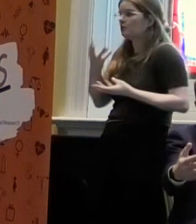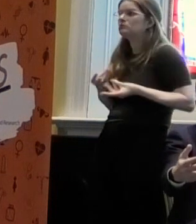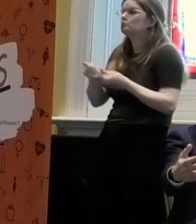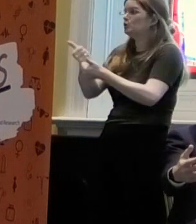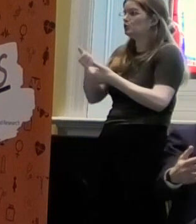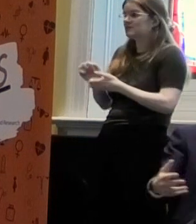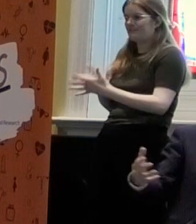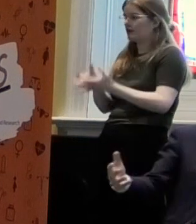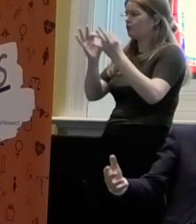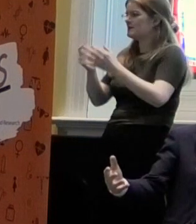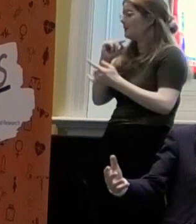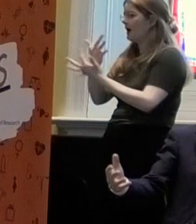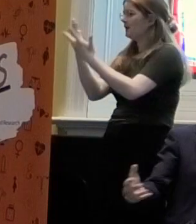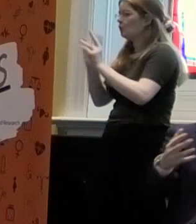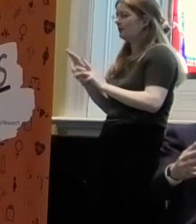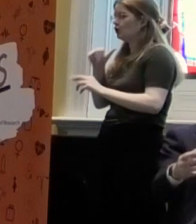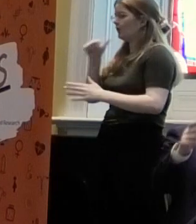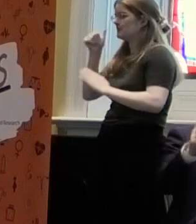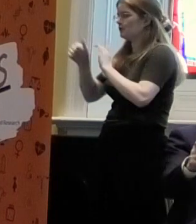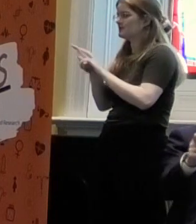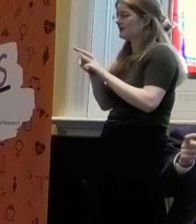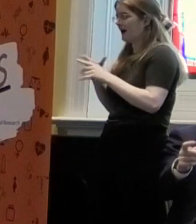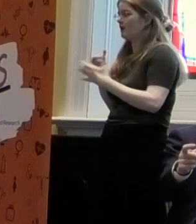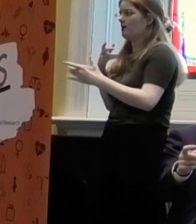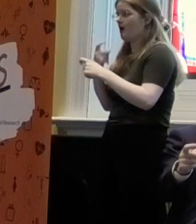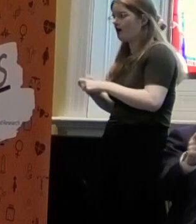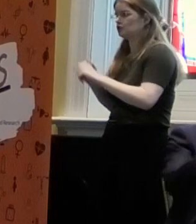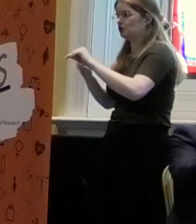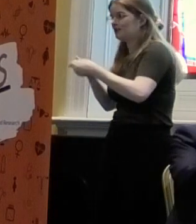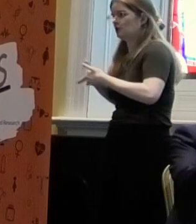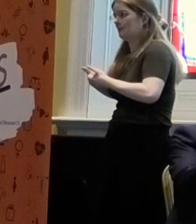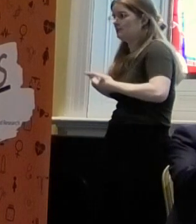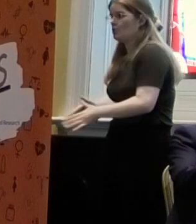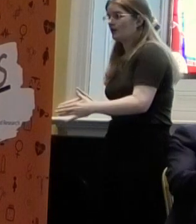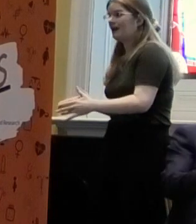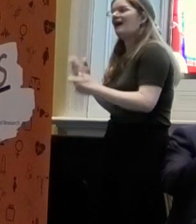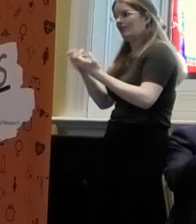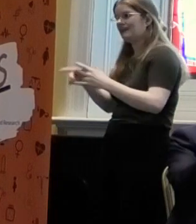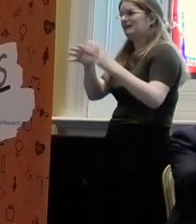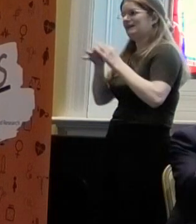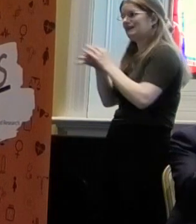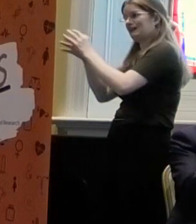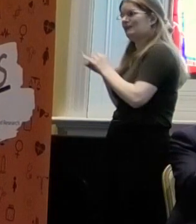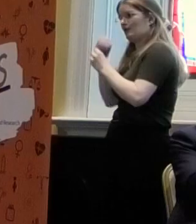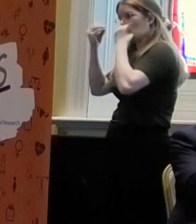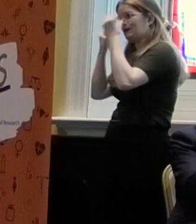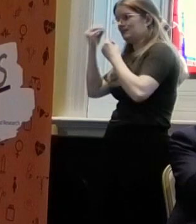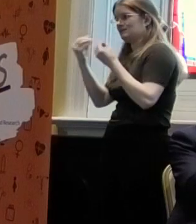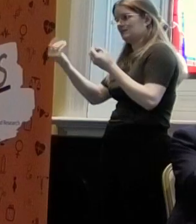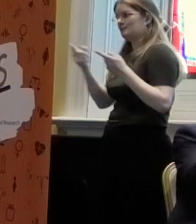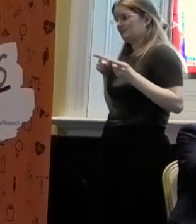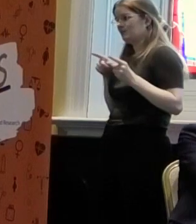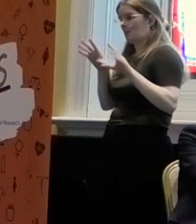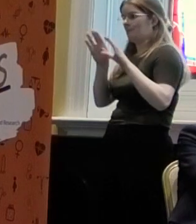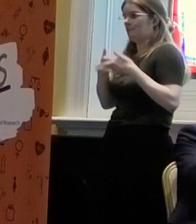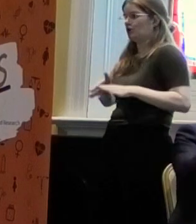delivery? Great. But how many don't? And then linking those outcomes to their opinions, and getting their opinions on their birth